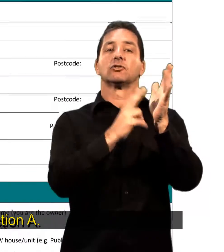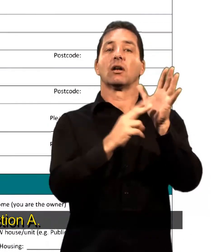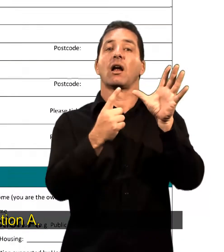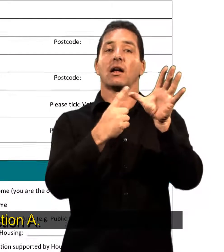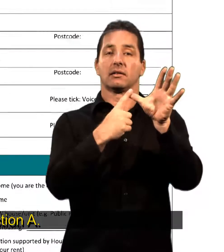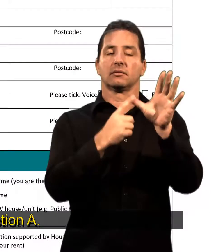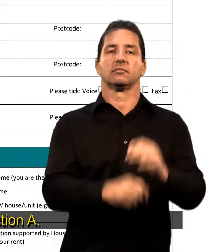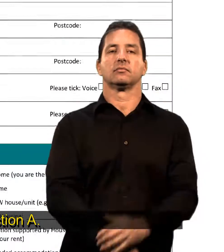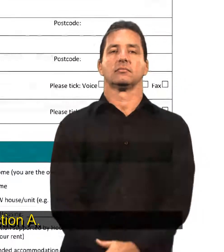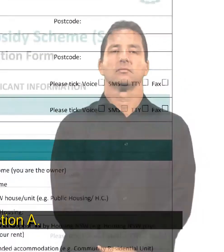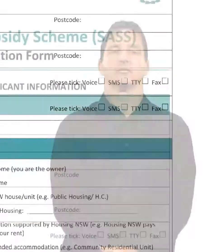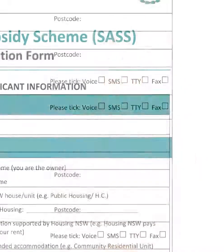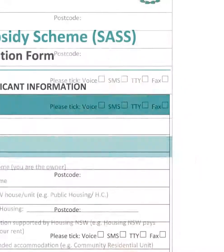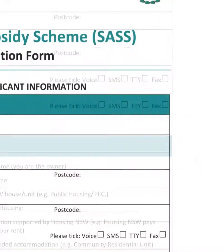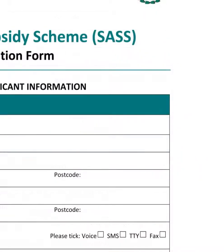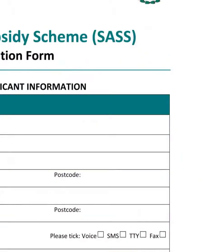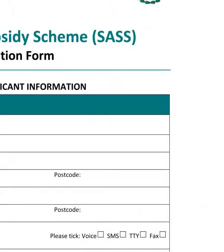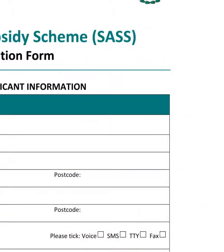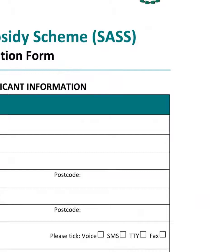Section A.